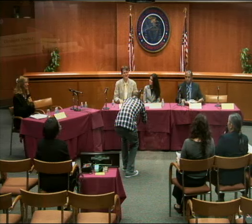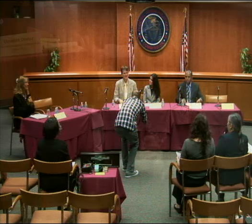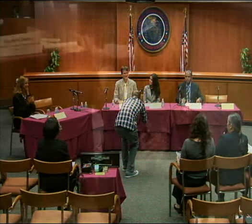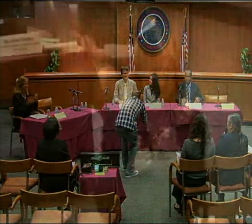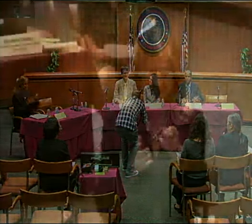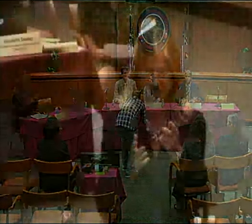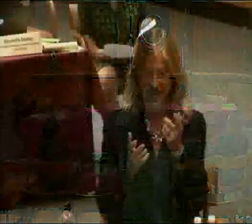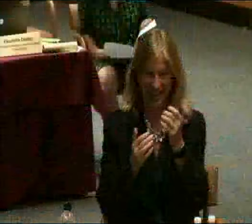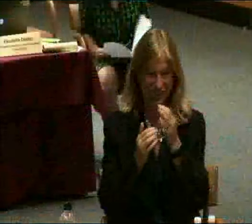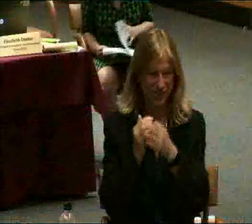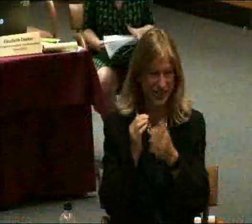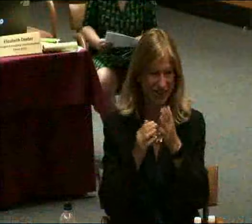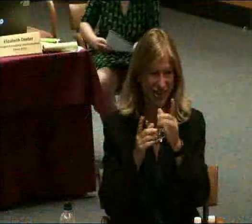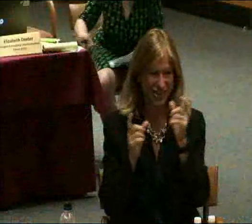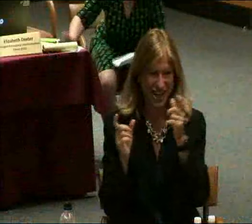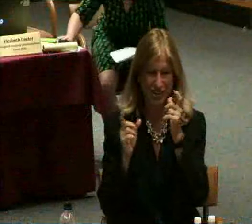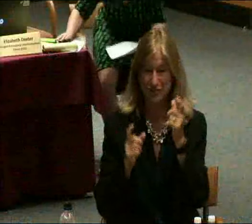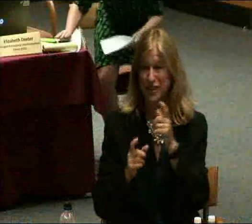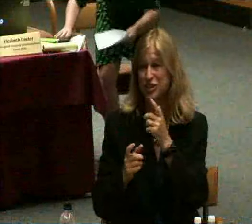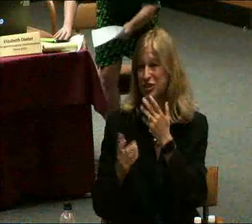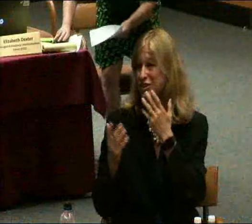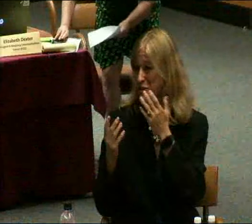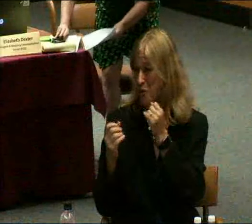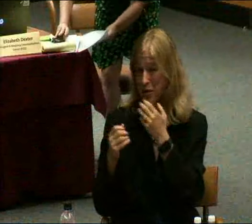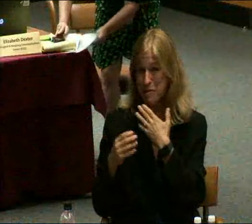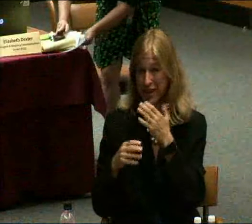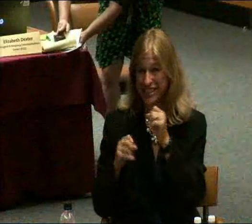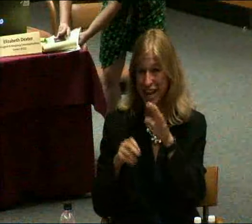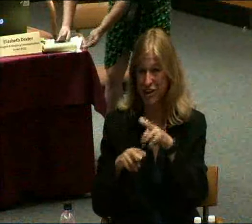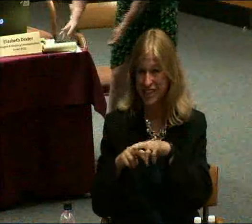We are ready to begin again.